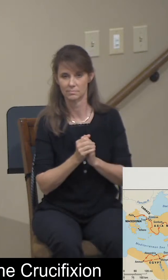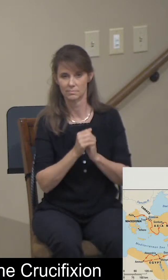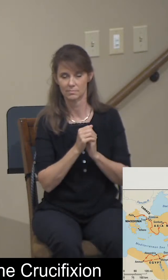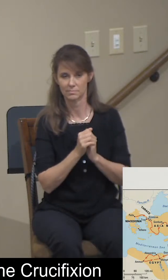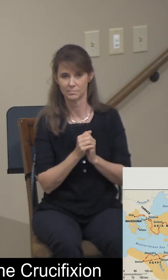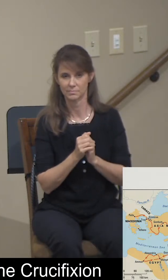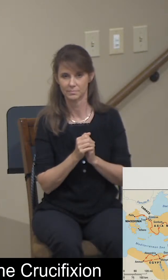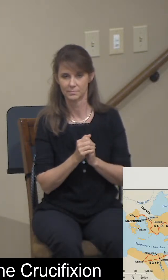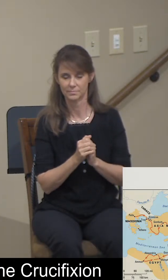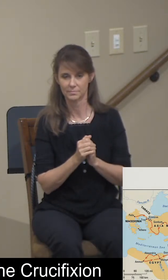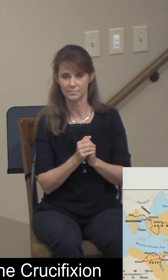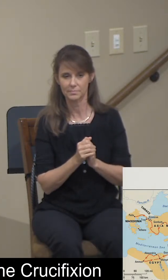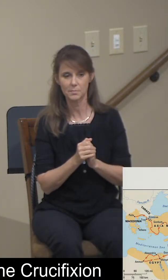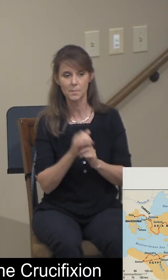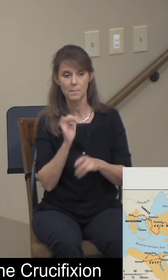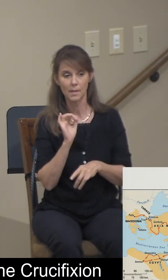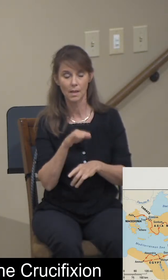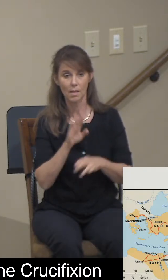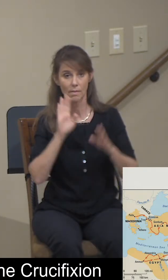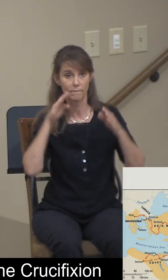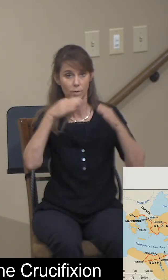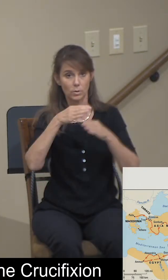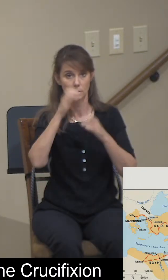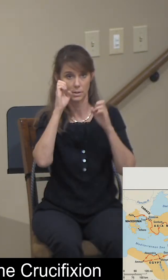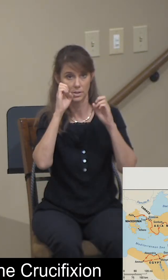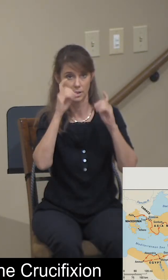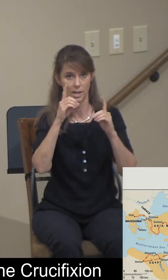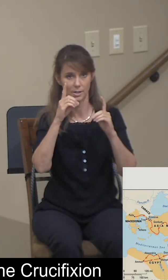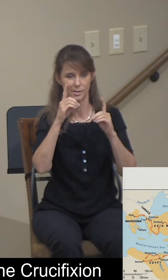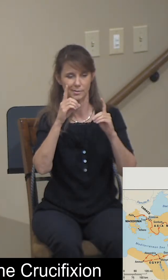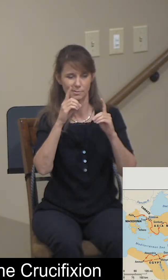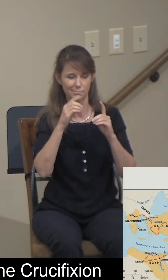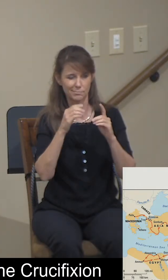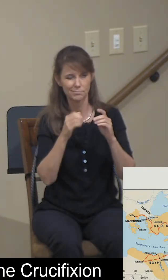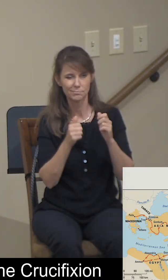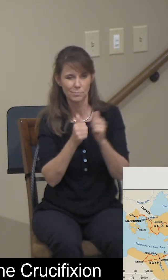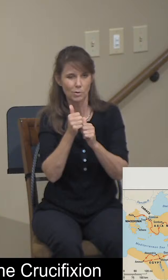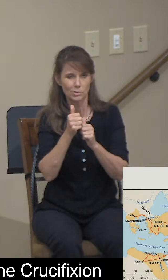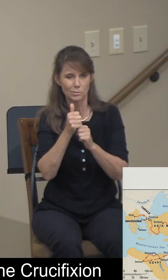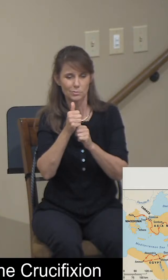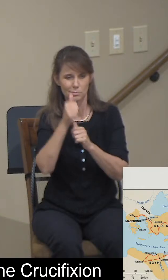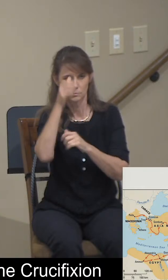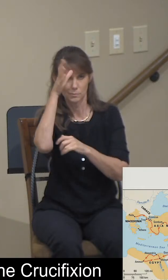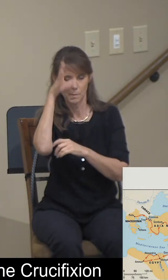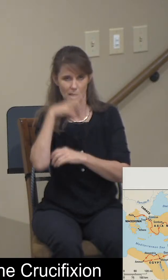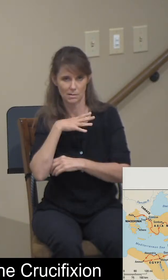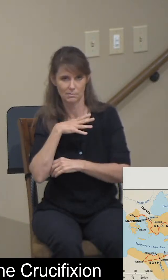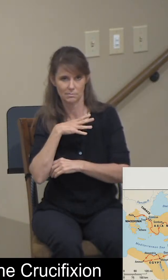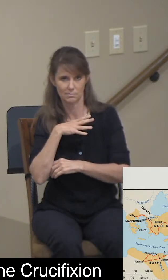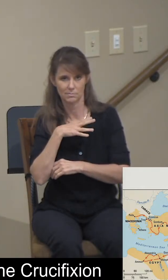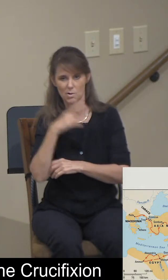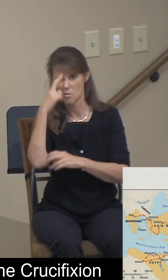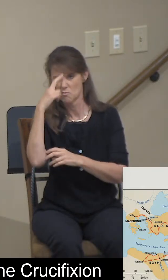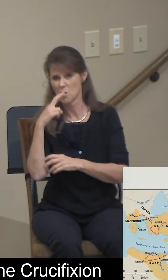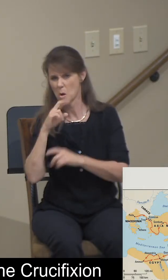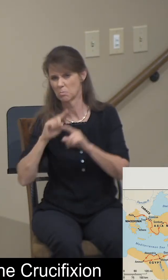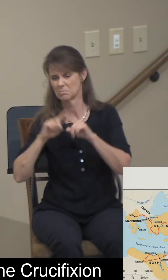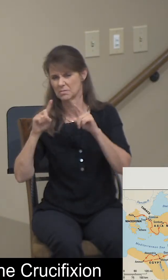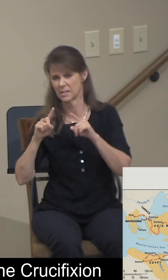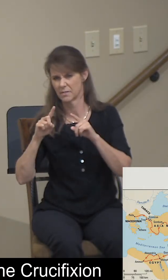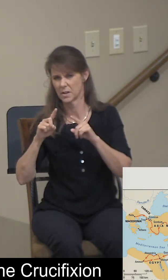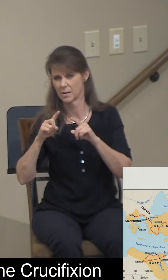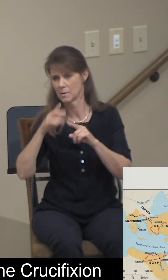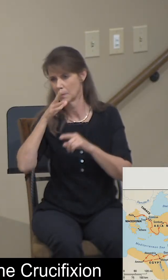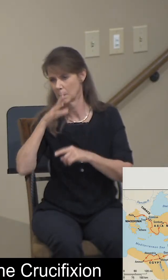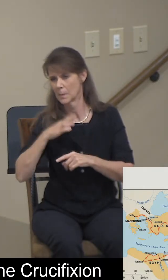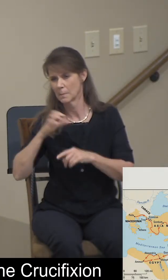period, is that the focus of education is on men. Now, the Romans are a little bit different about that because in Rome, women can be citizens, but that's